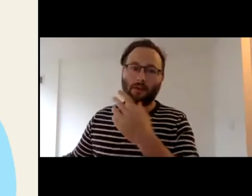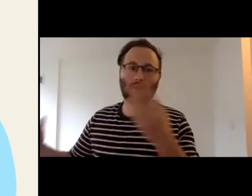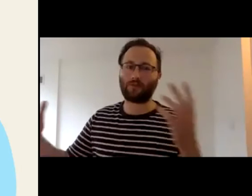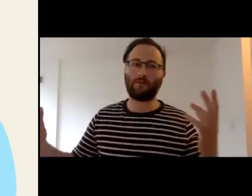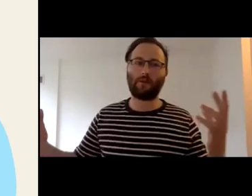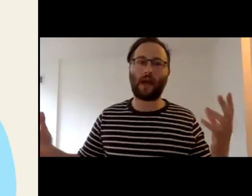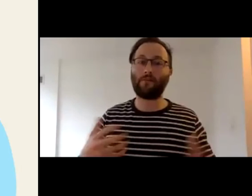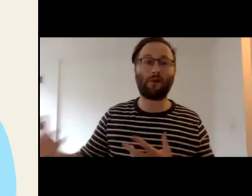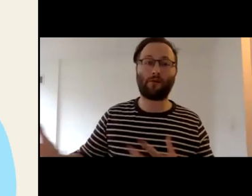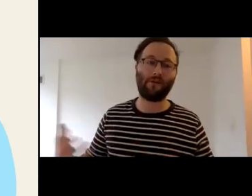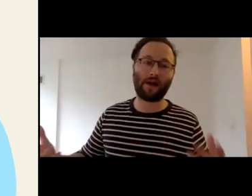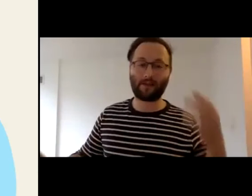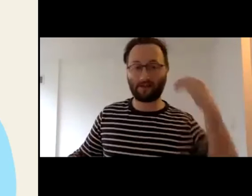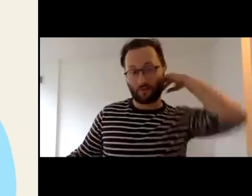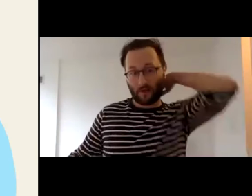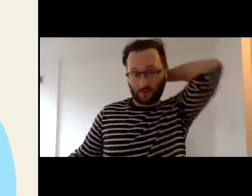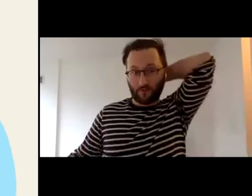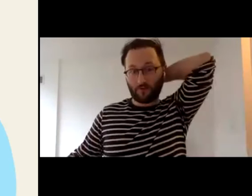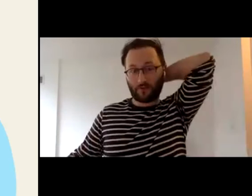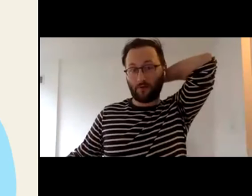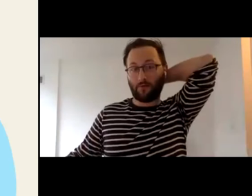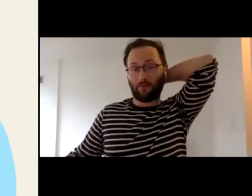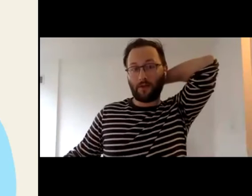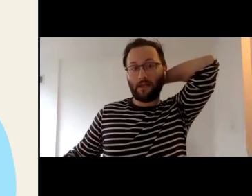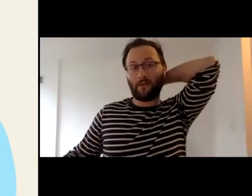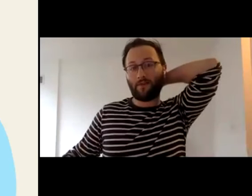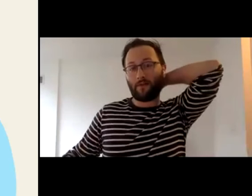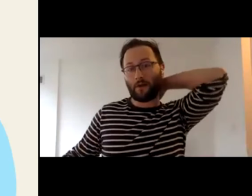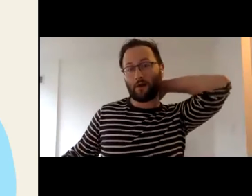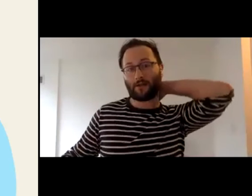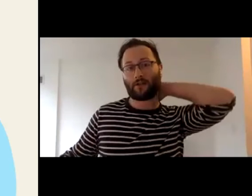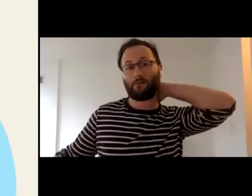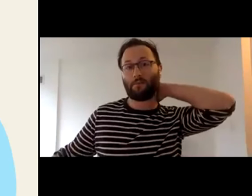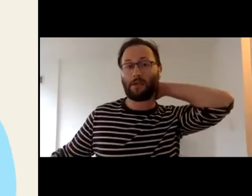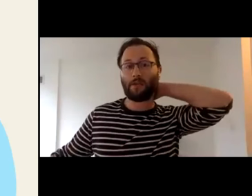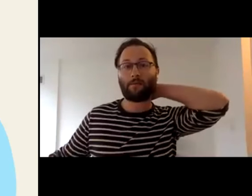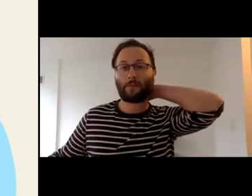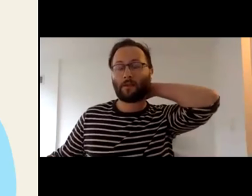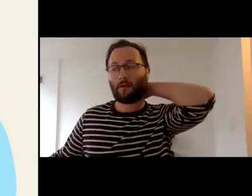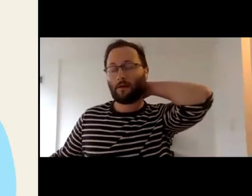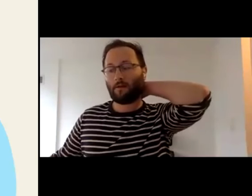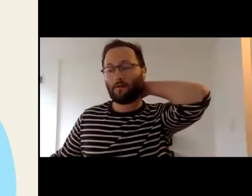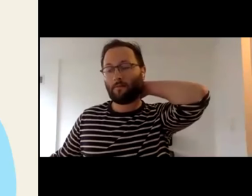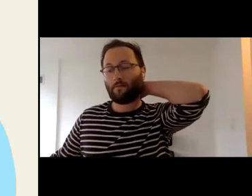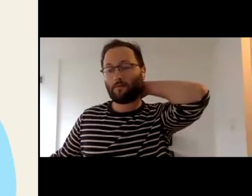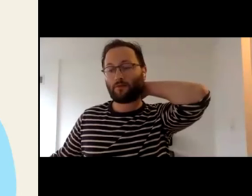think having peer feedback is a great tool. So even if it might not necessarily be